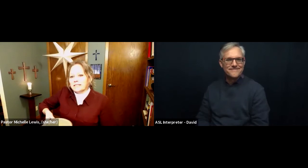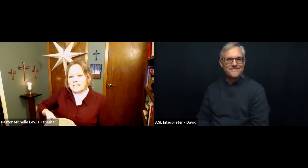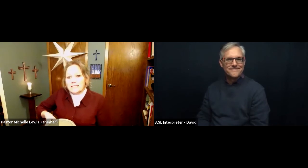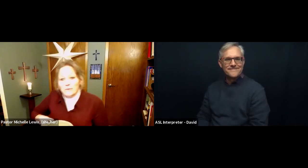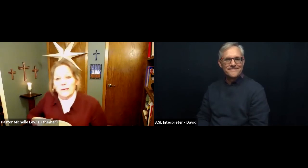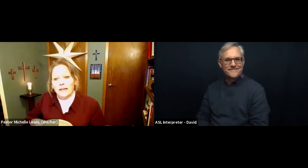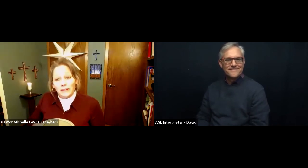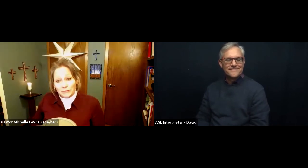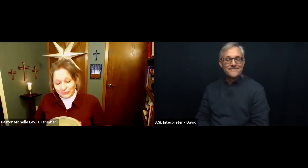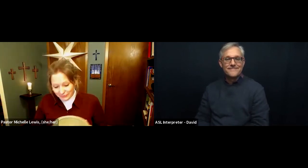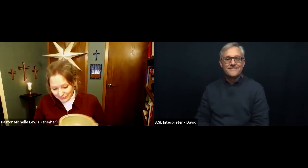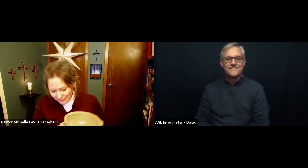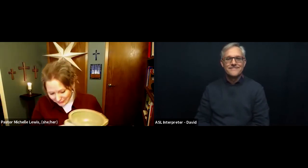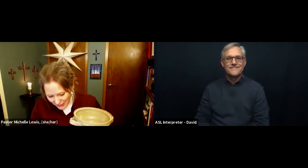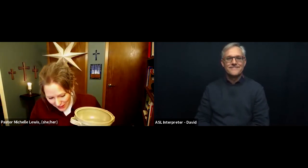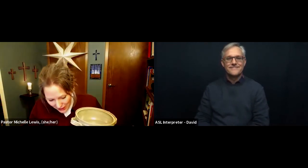Because this week,